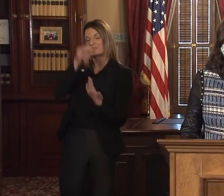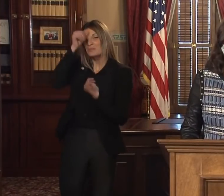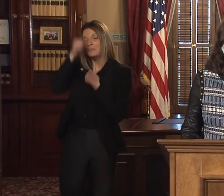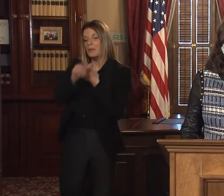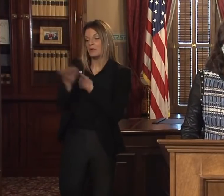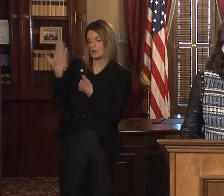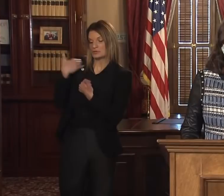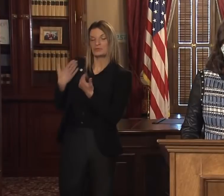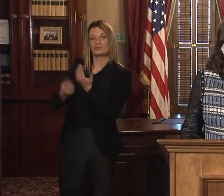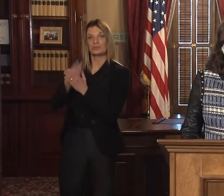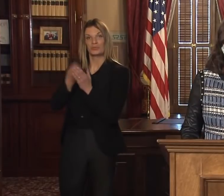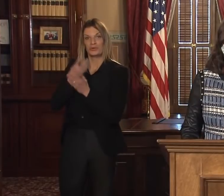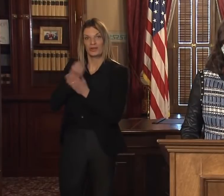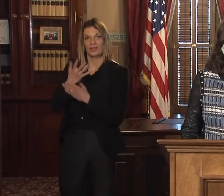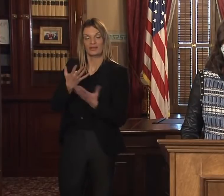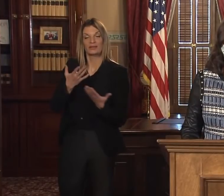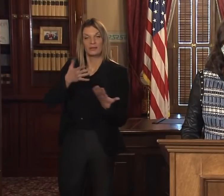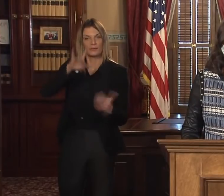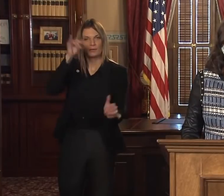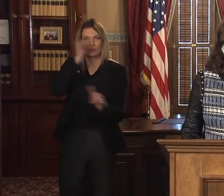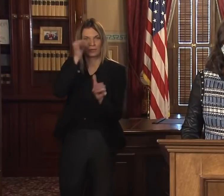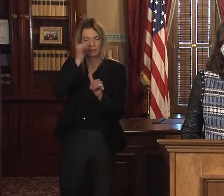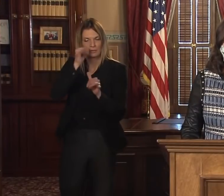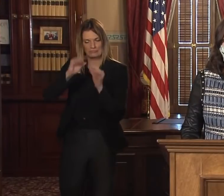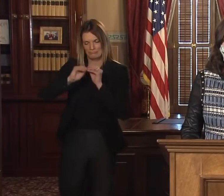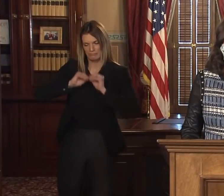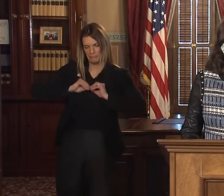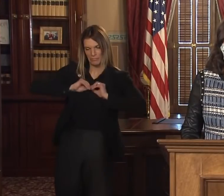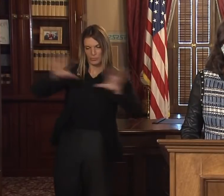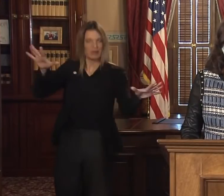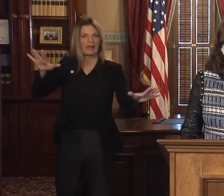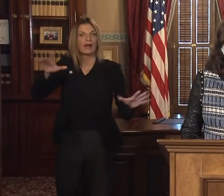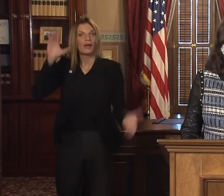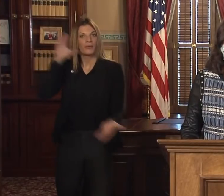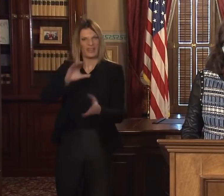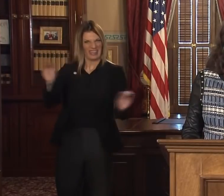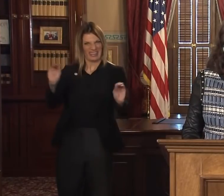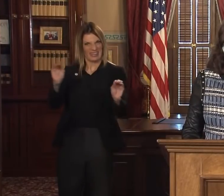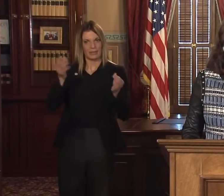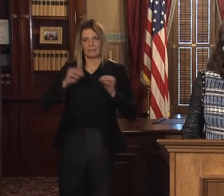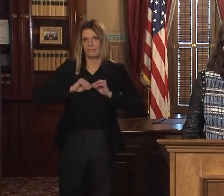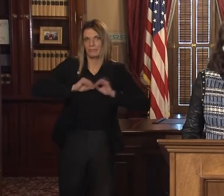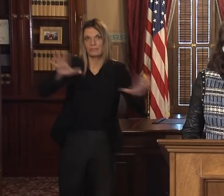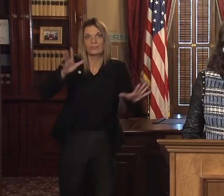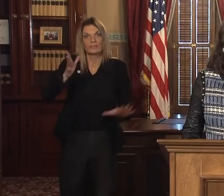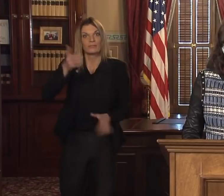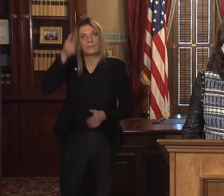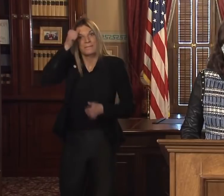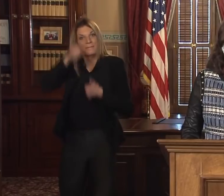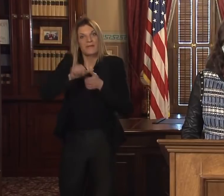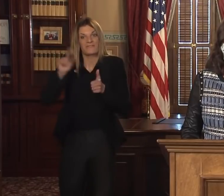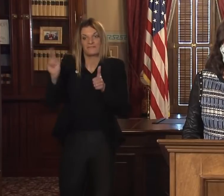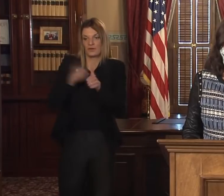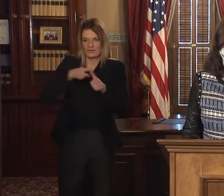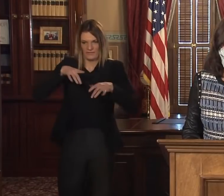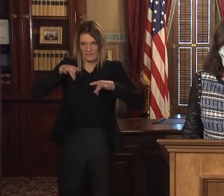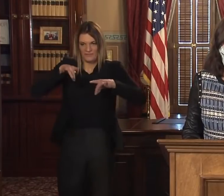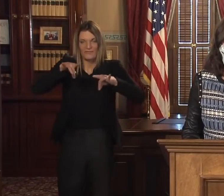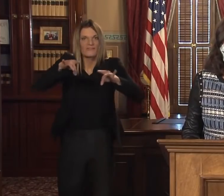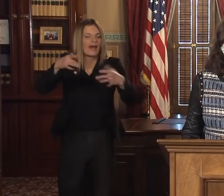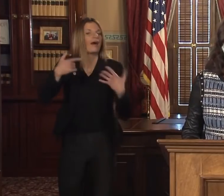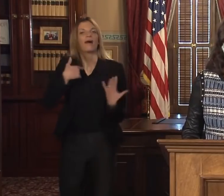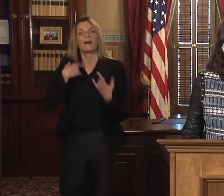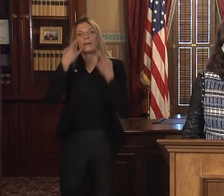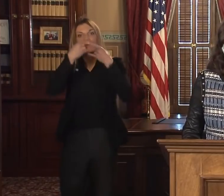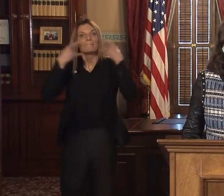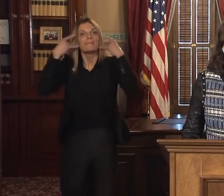Back in the spring, we had uncontrolled community spread. We did not know how powerful just the simple act of masking